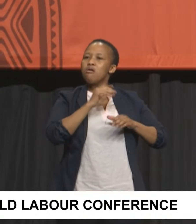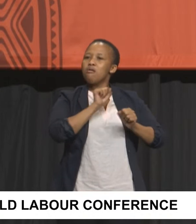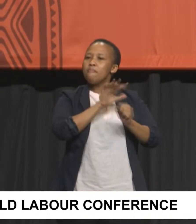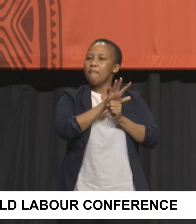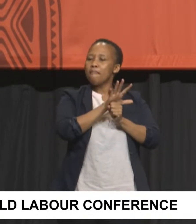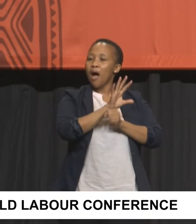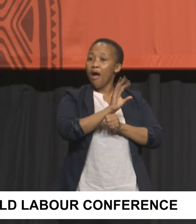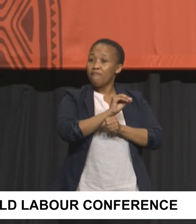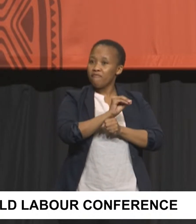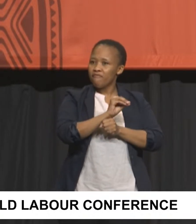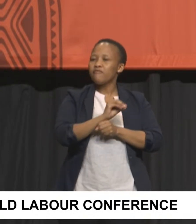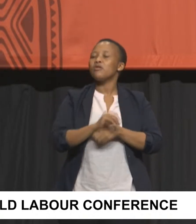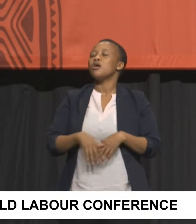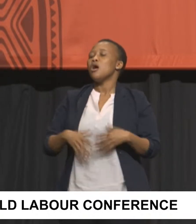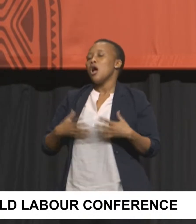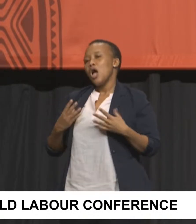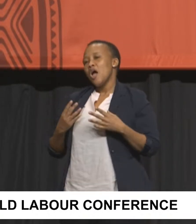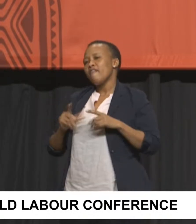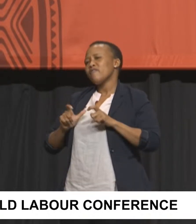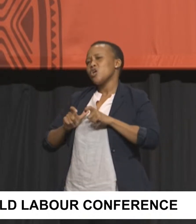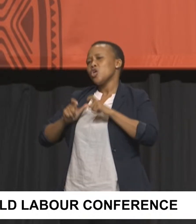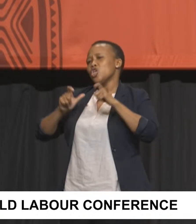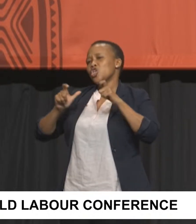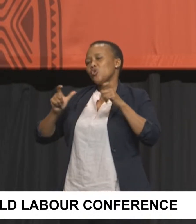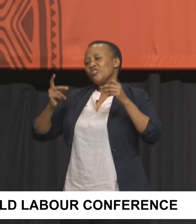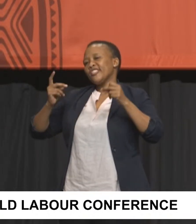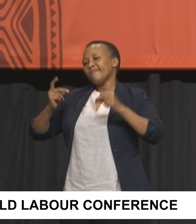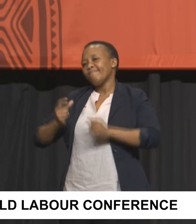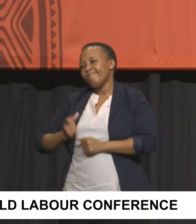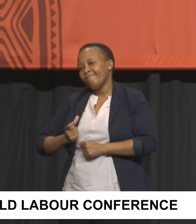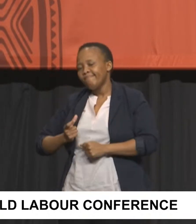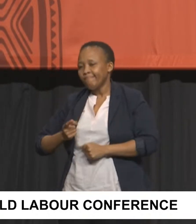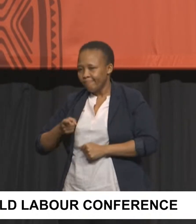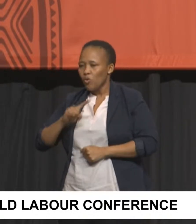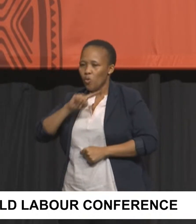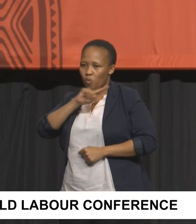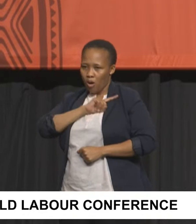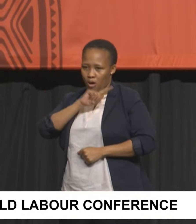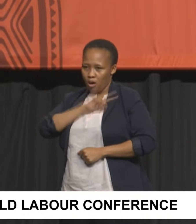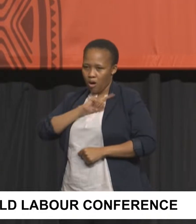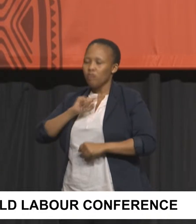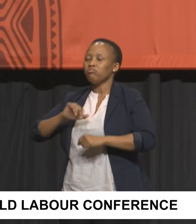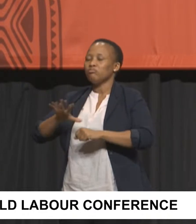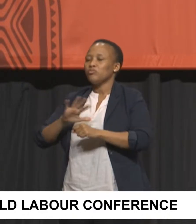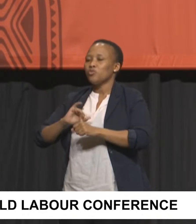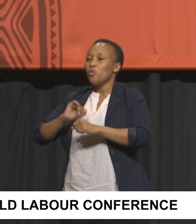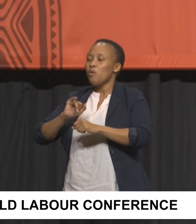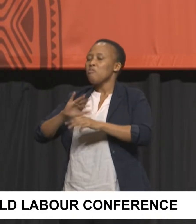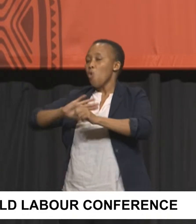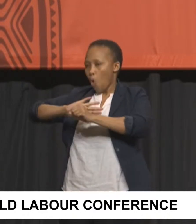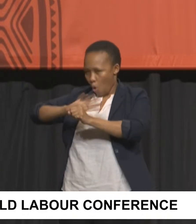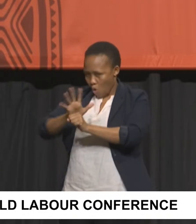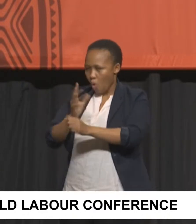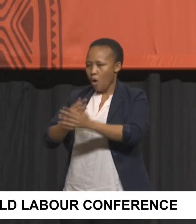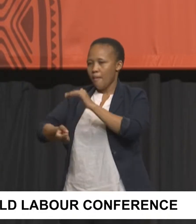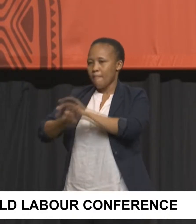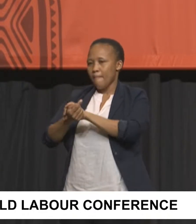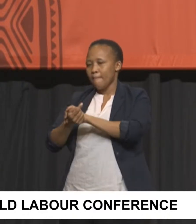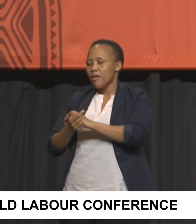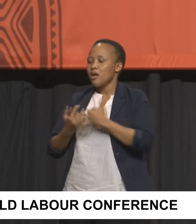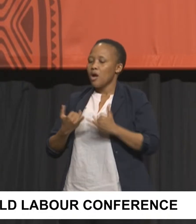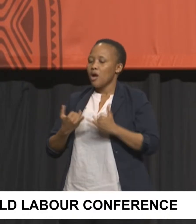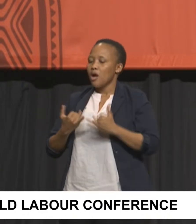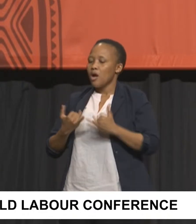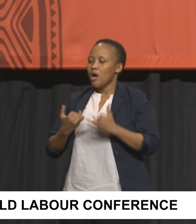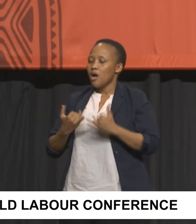huge regression of efforts to fight the scourge because of the COVID-19 pandemic. And those within the age groups